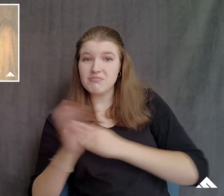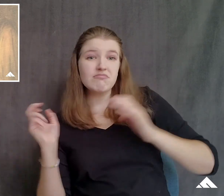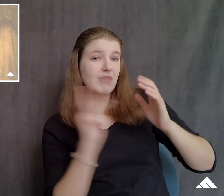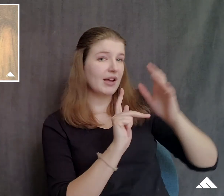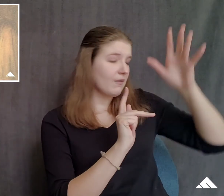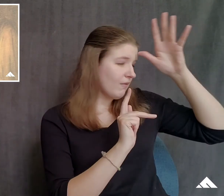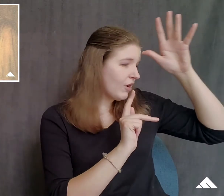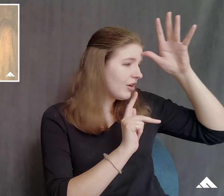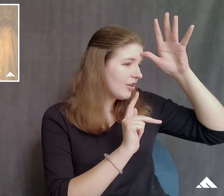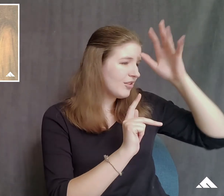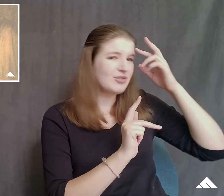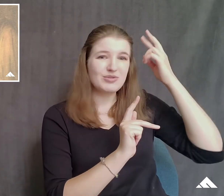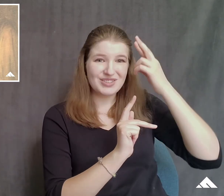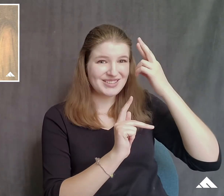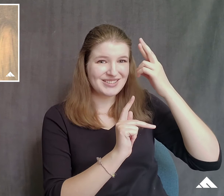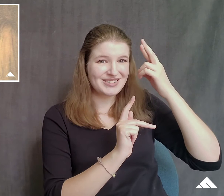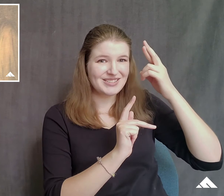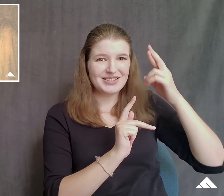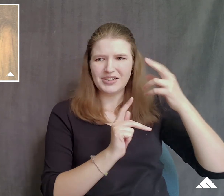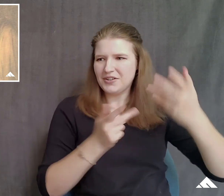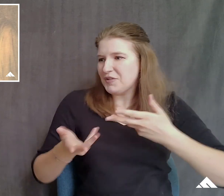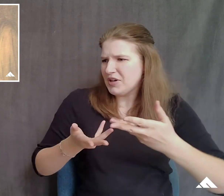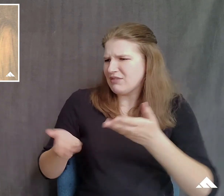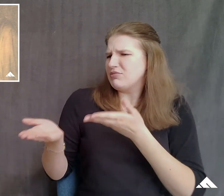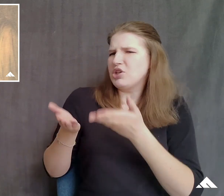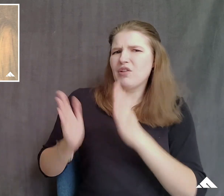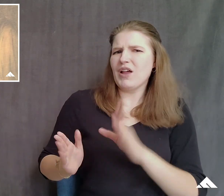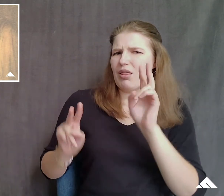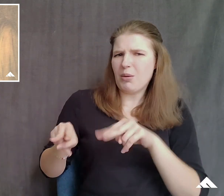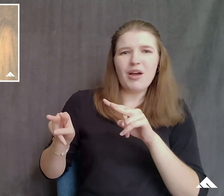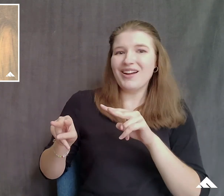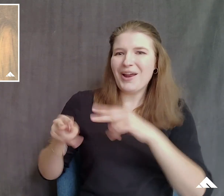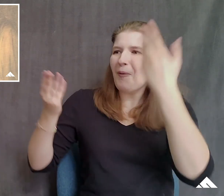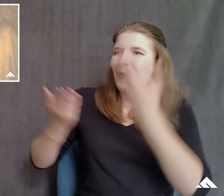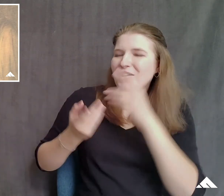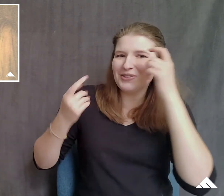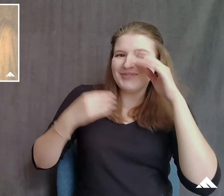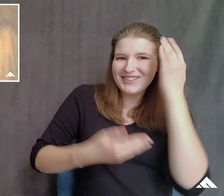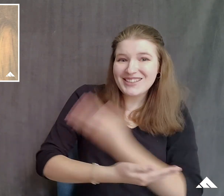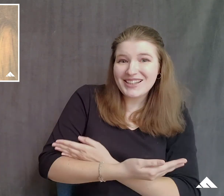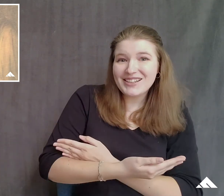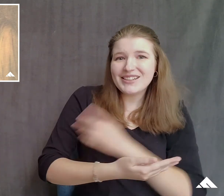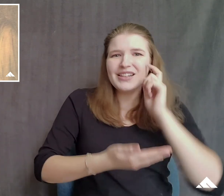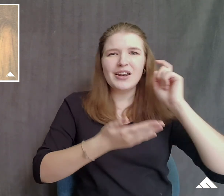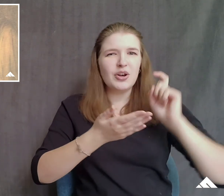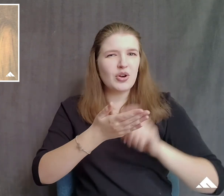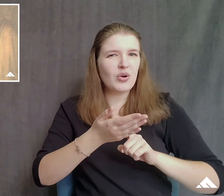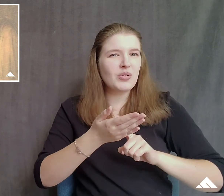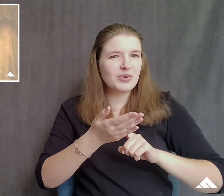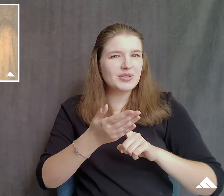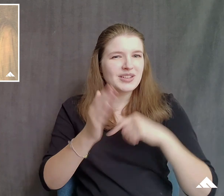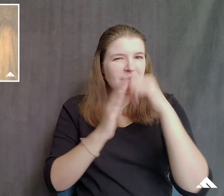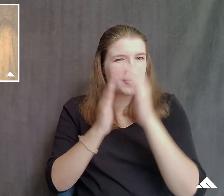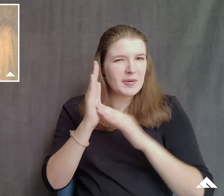he realizes that he's not going to be treated like a servant. Instead, he's going to be welcomed like a son. And if you look at this painting really close, it's kind